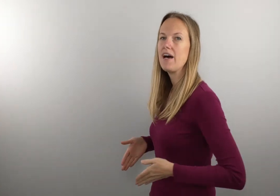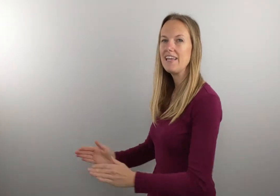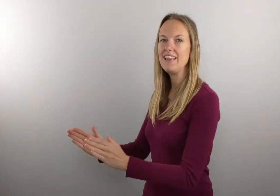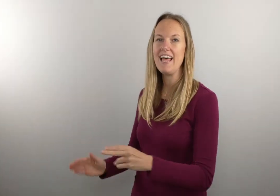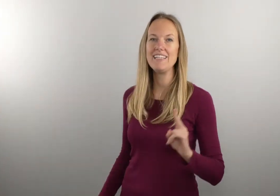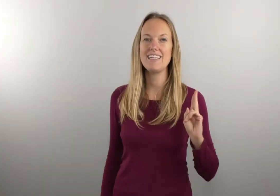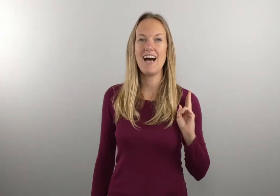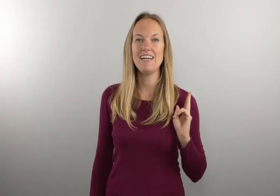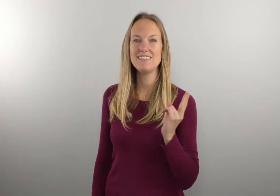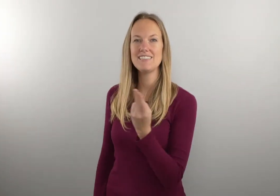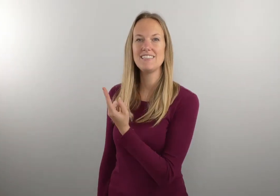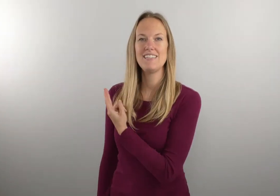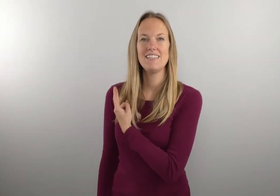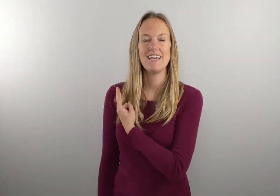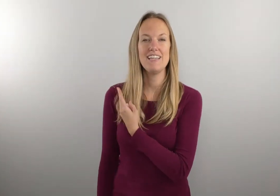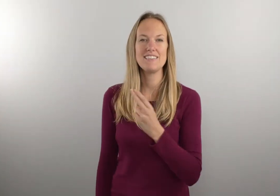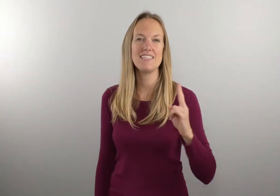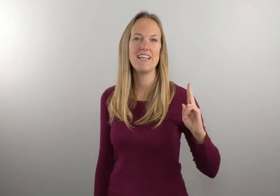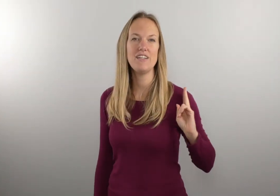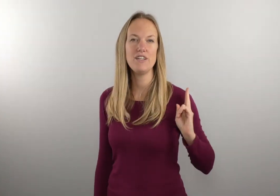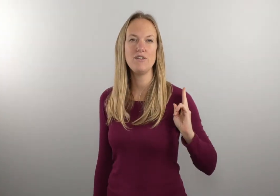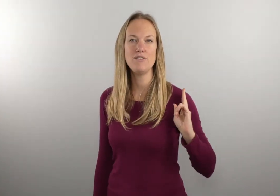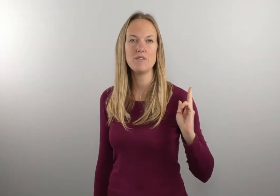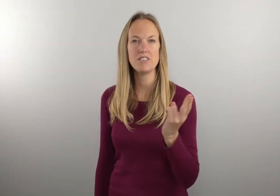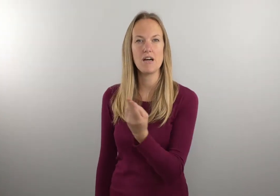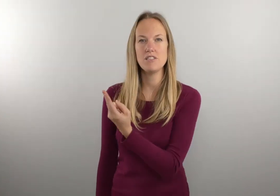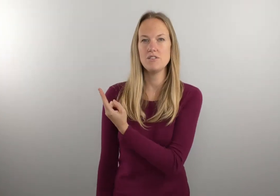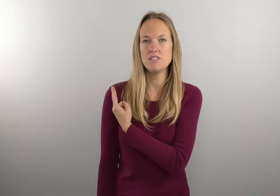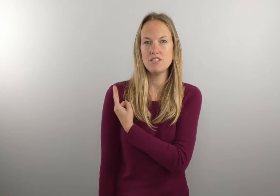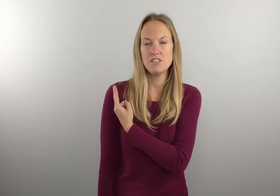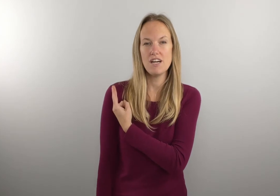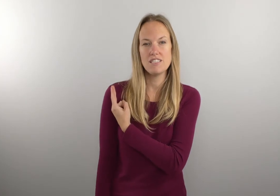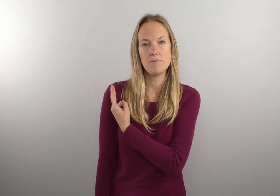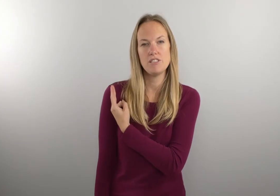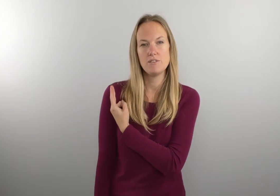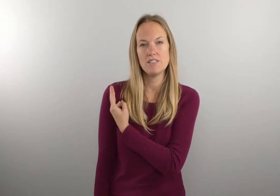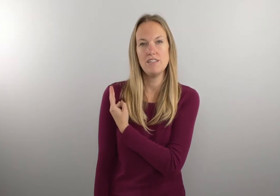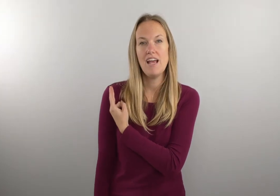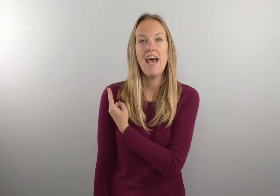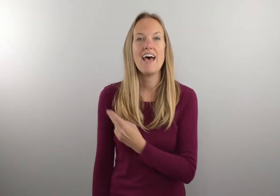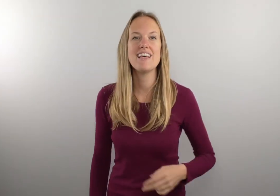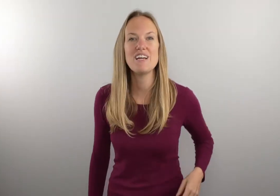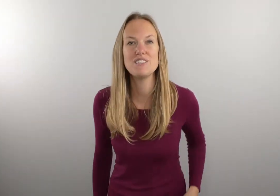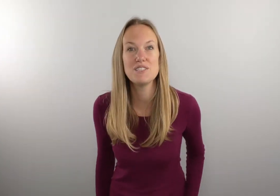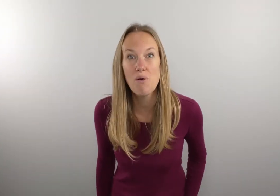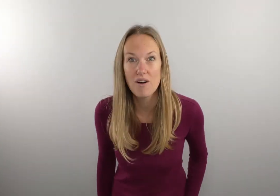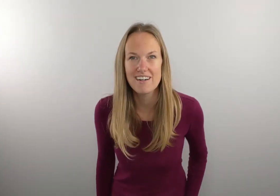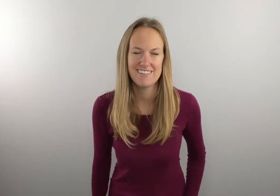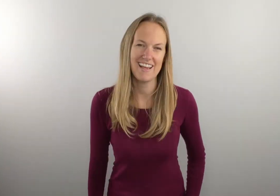body. "Let us." Okay, that's the letter U from your dominant shoulder to your non-dominant shoulder. And then "adore." Okay,